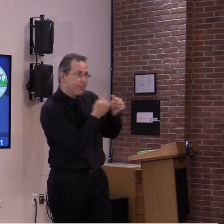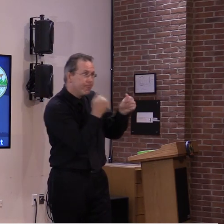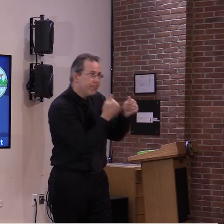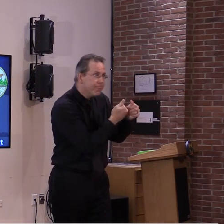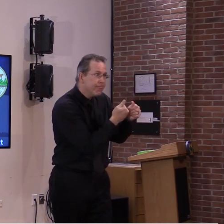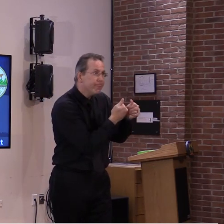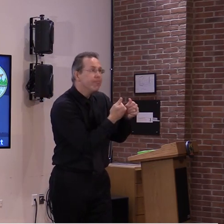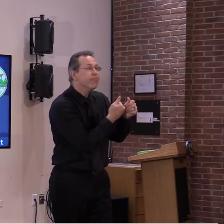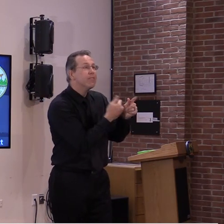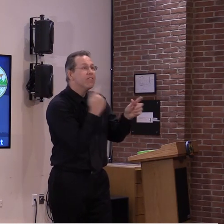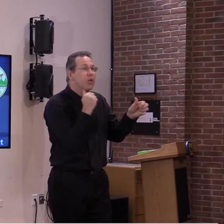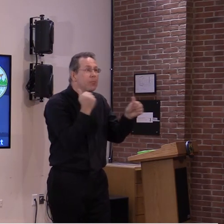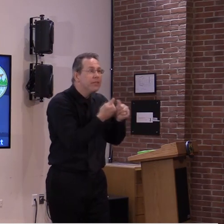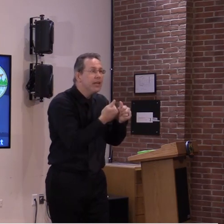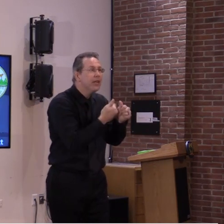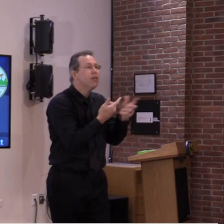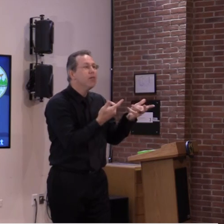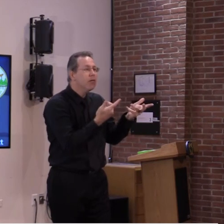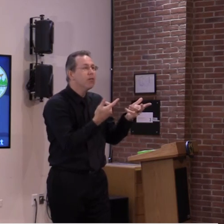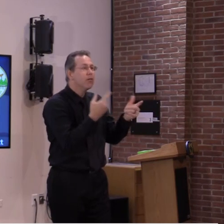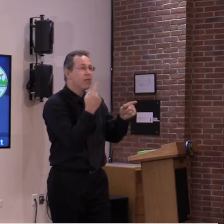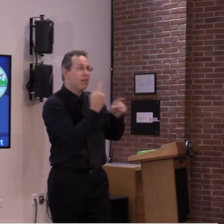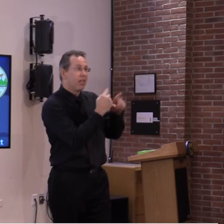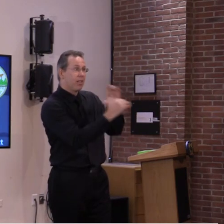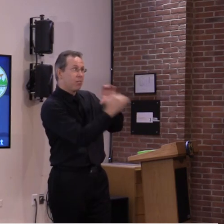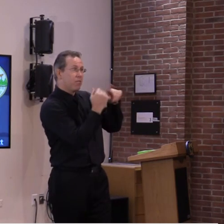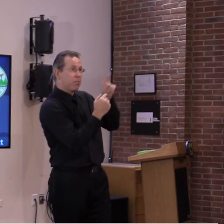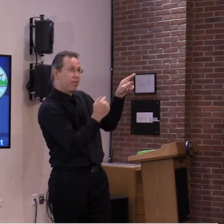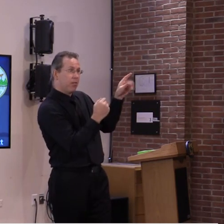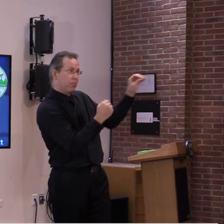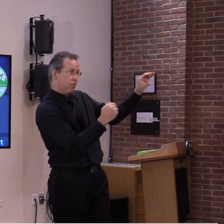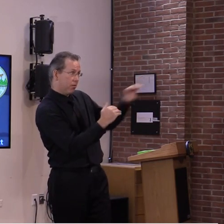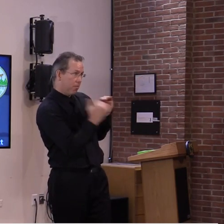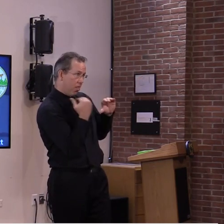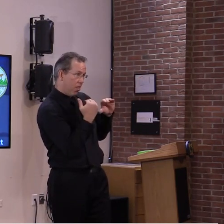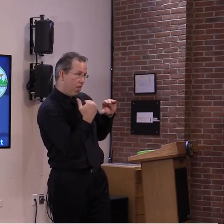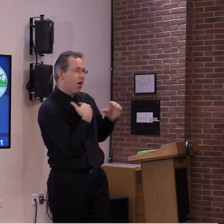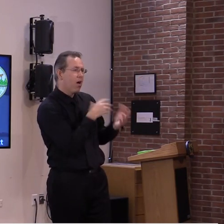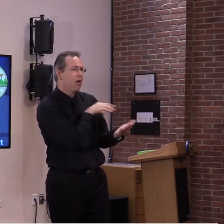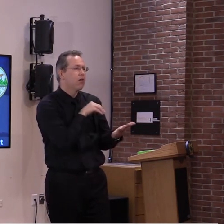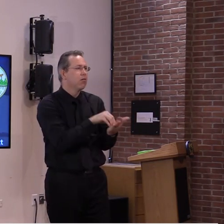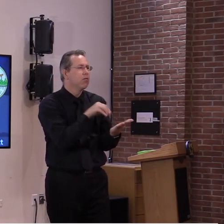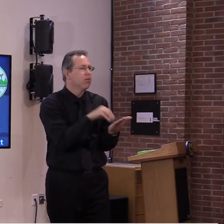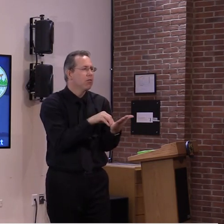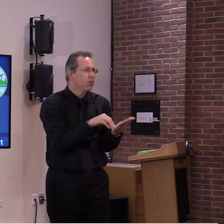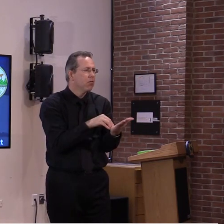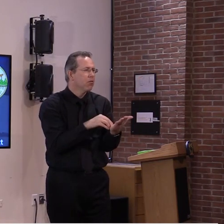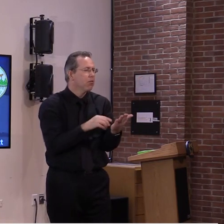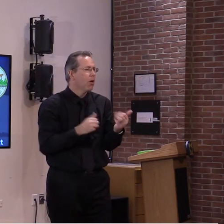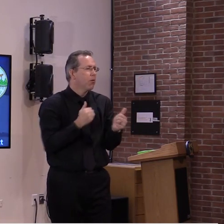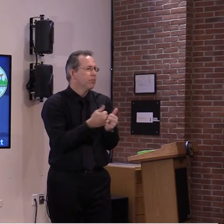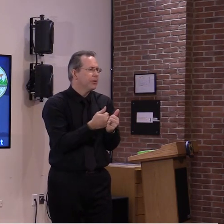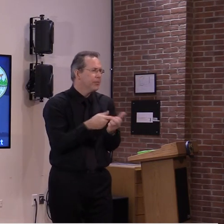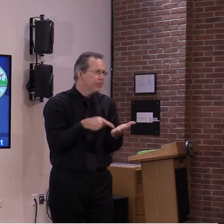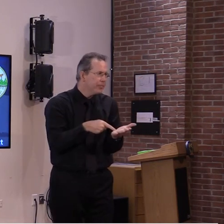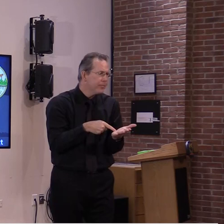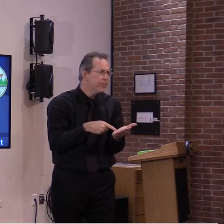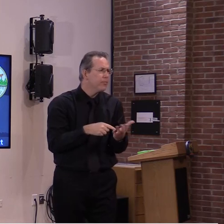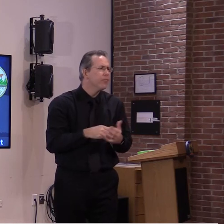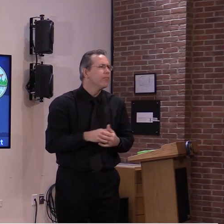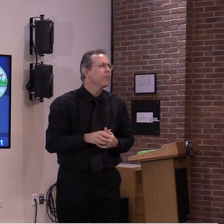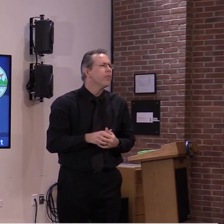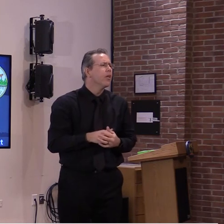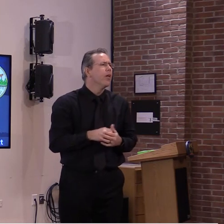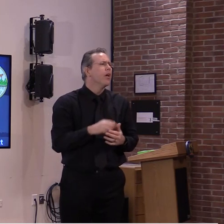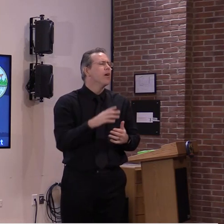post office box, but maybe there's other data available that can put where that individual resides. Just a point, though, I mean, when we're